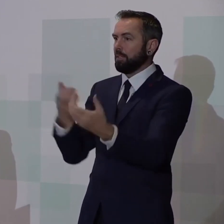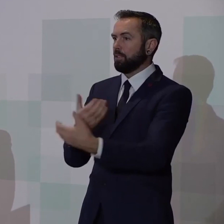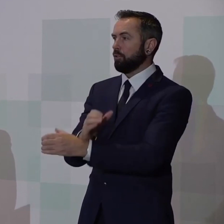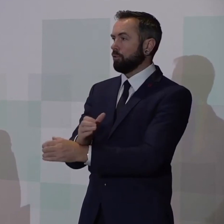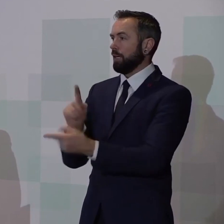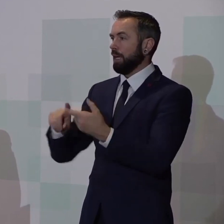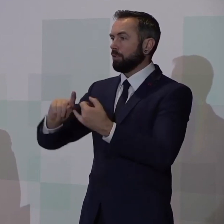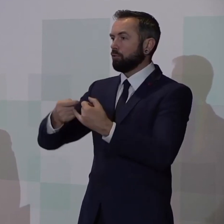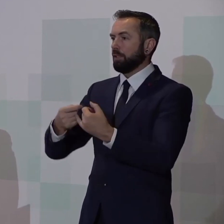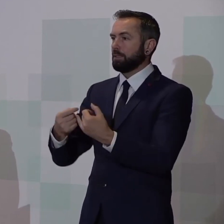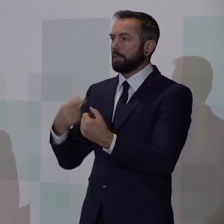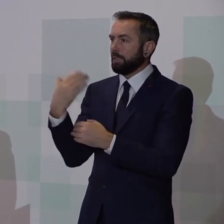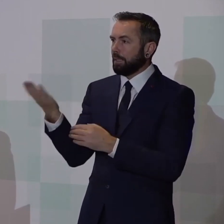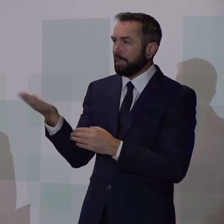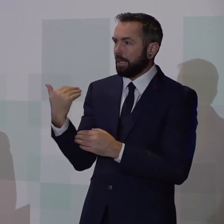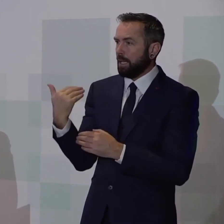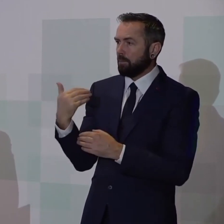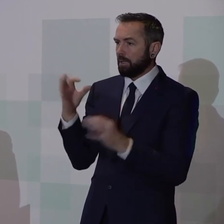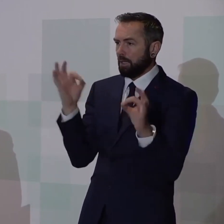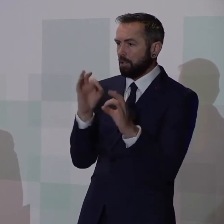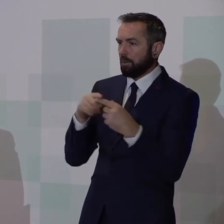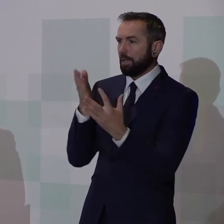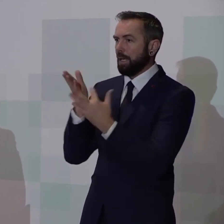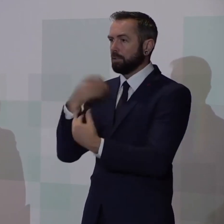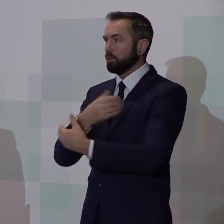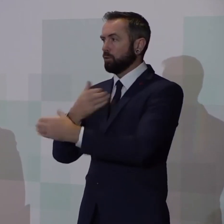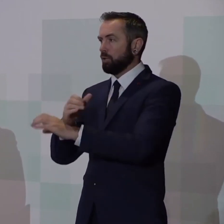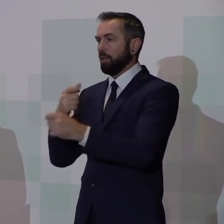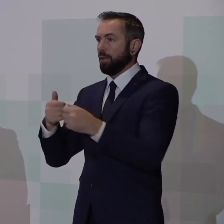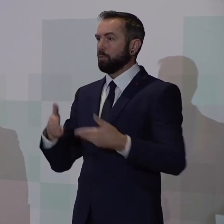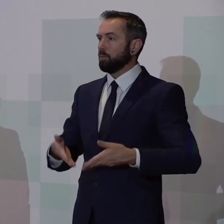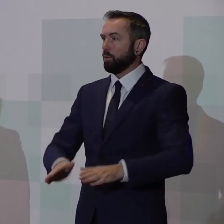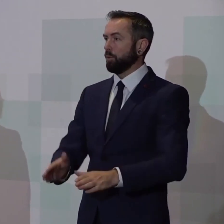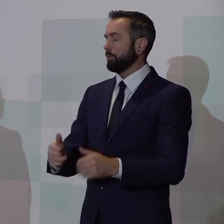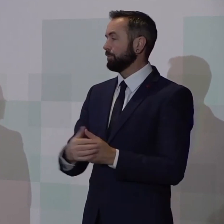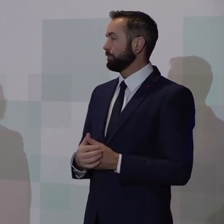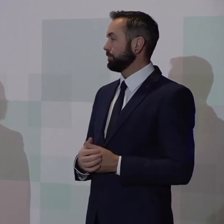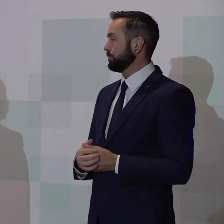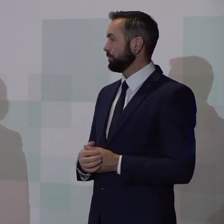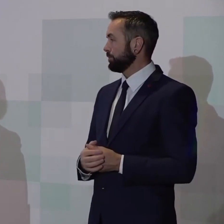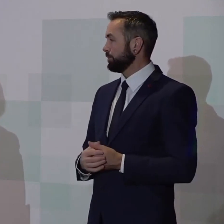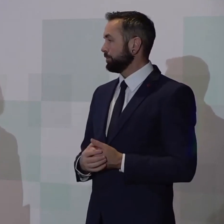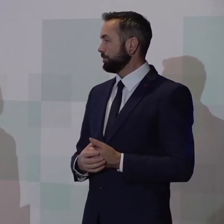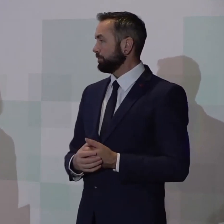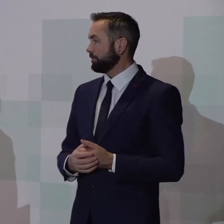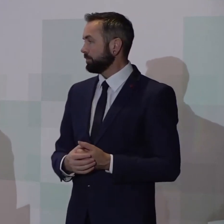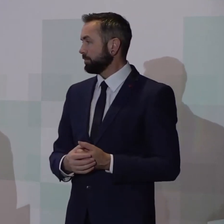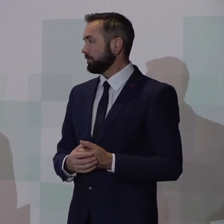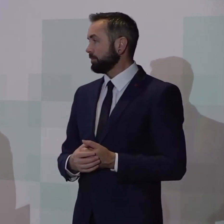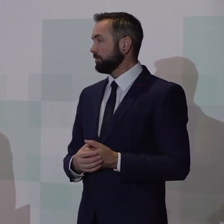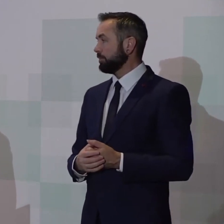try to claim guardianship and access to the child that was born. And In the High